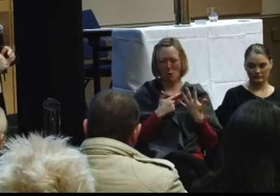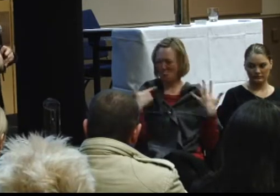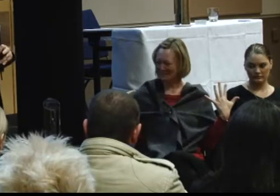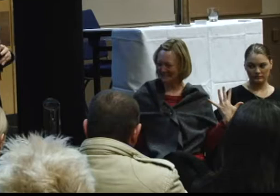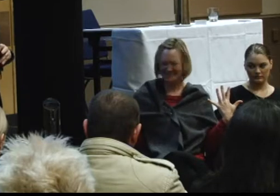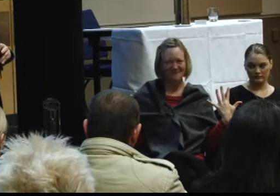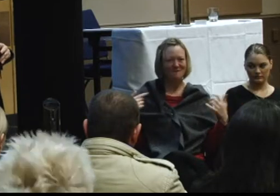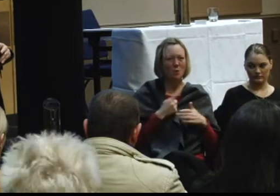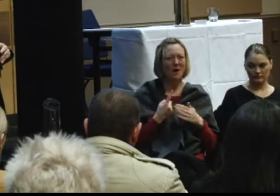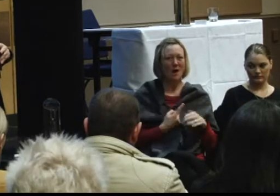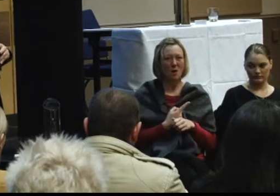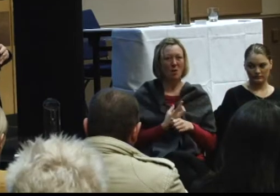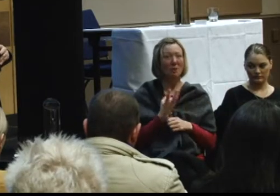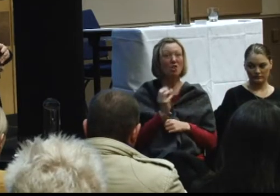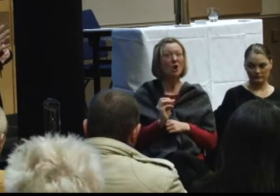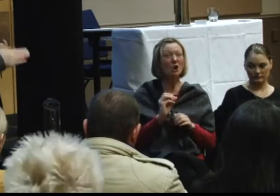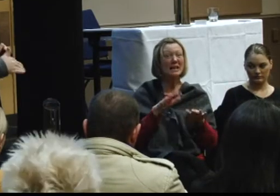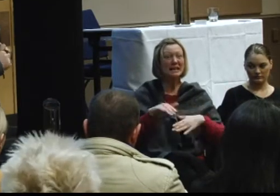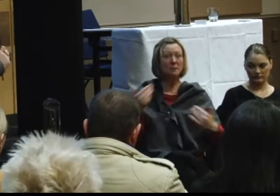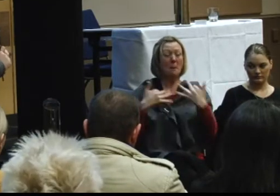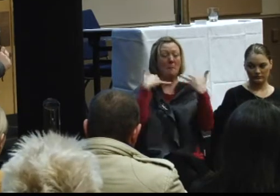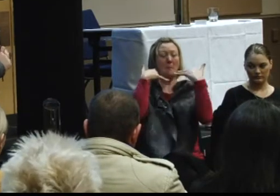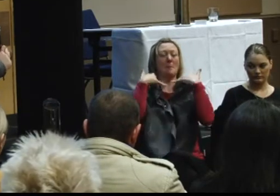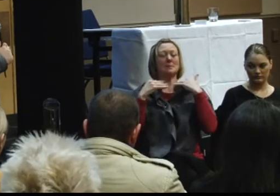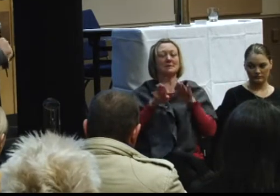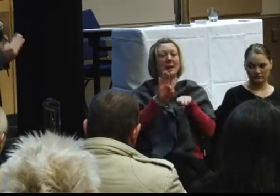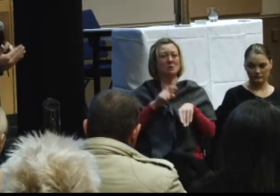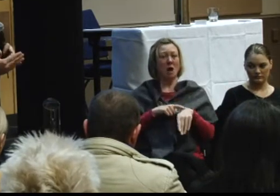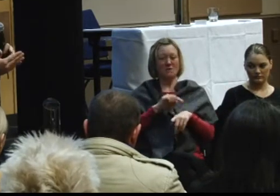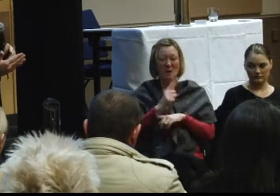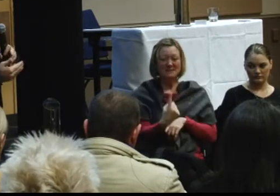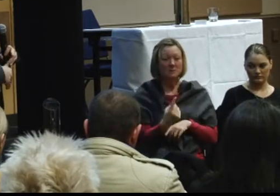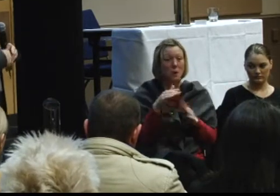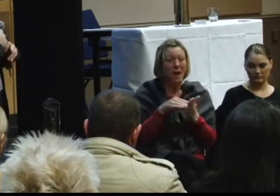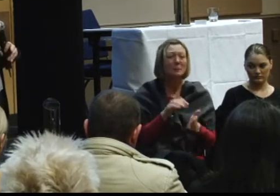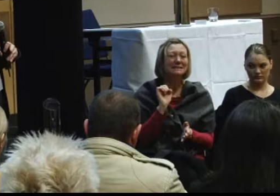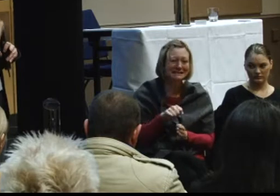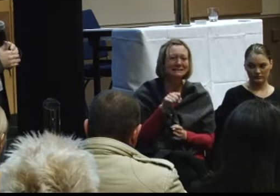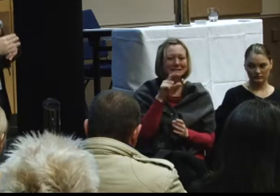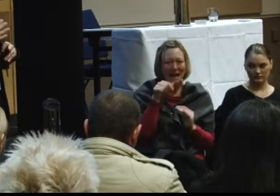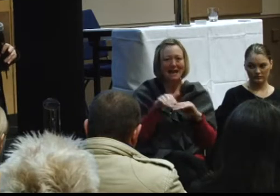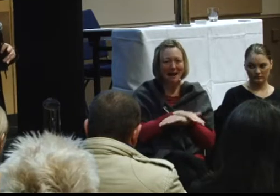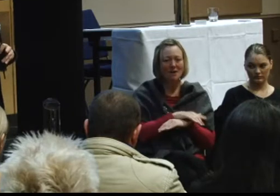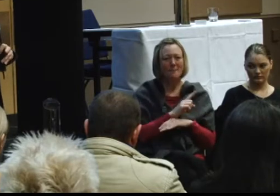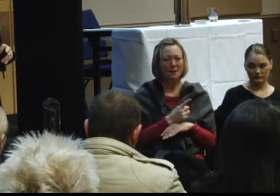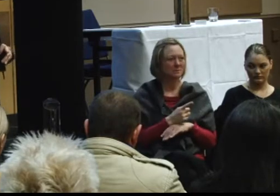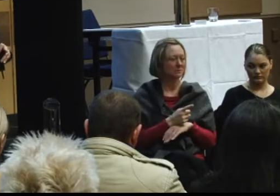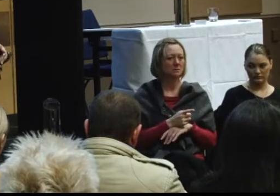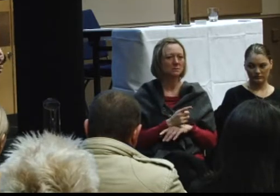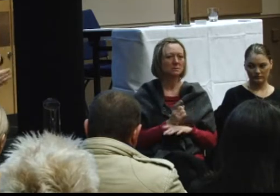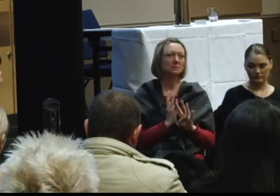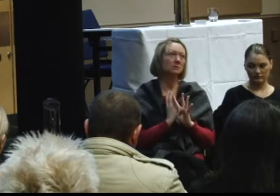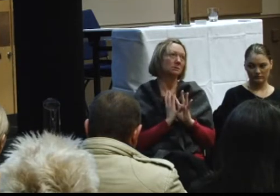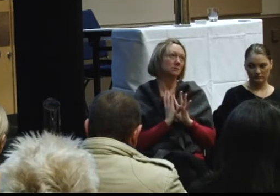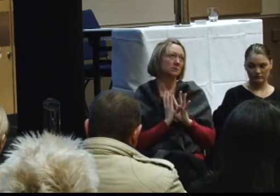in an hour. Now, if you have 30 kids coming at once or wanting individual help, we're going to reach them all, but it might be 20 minutes before they're